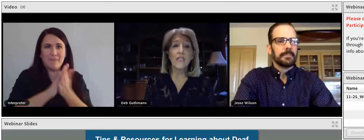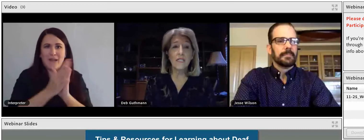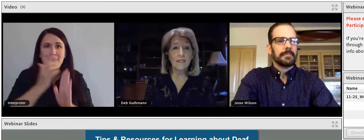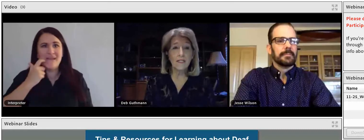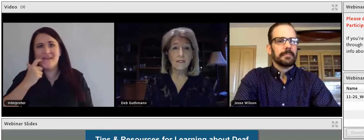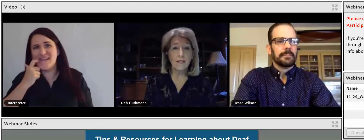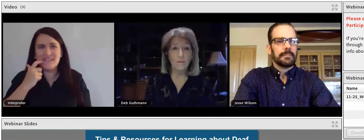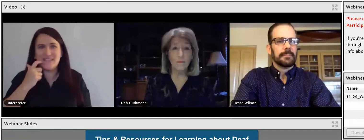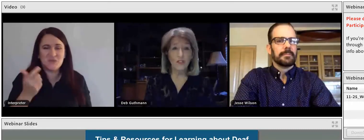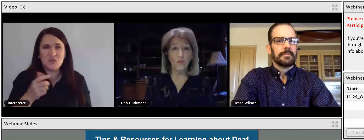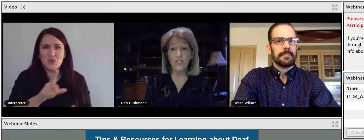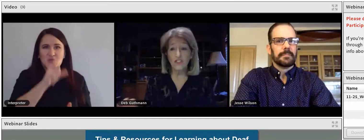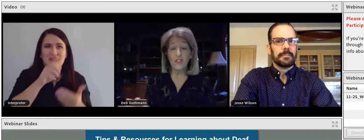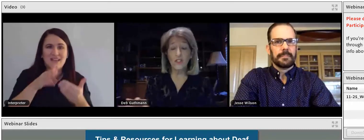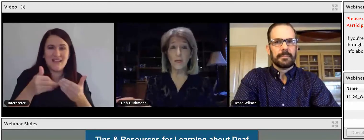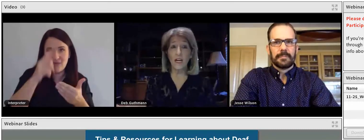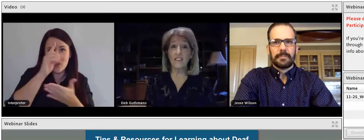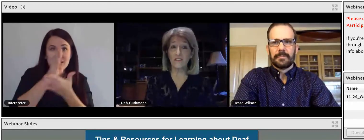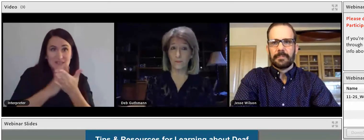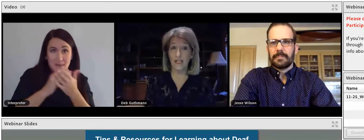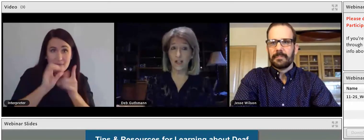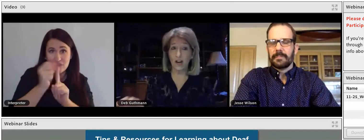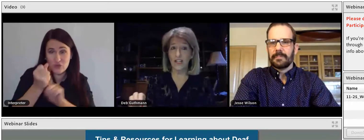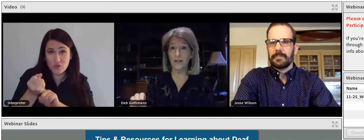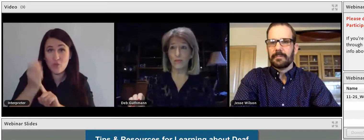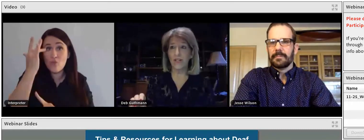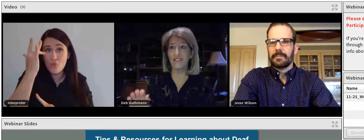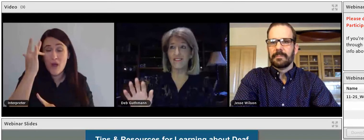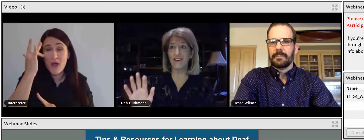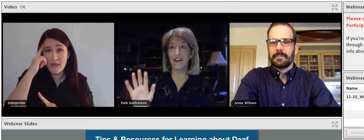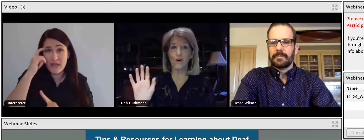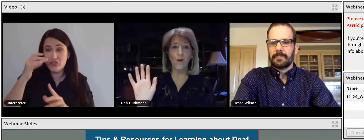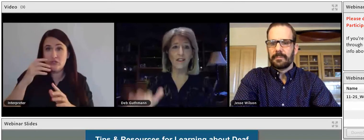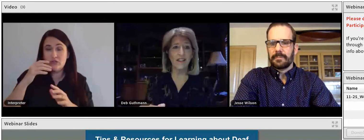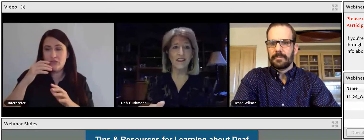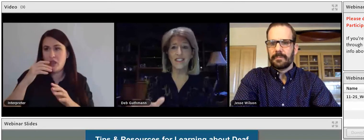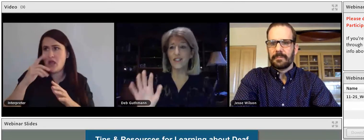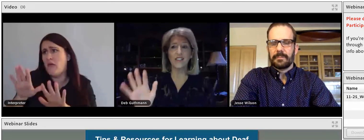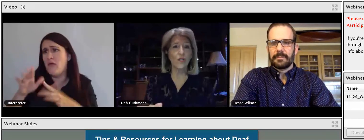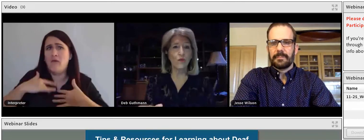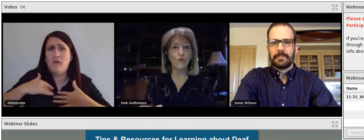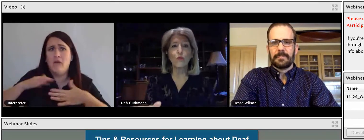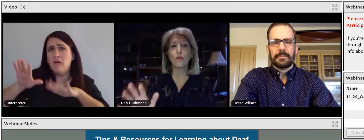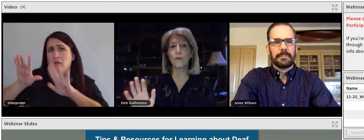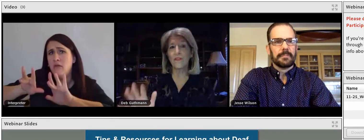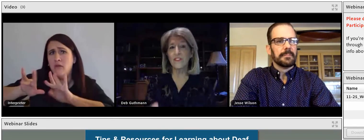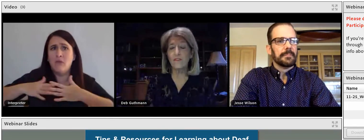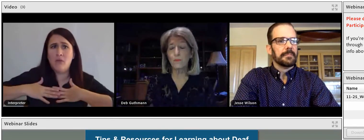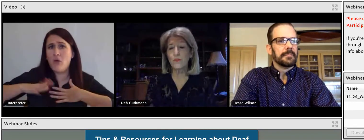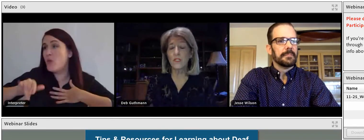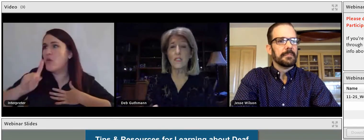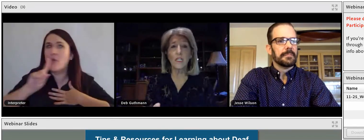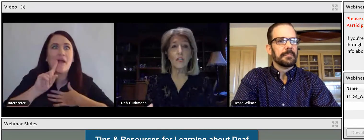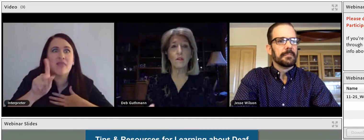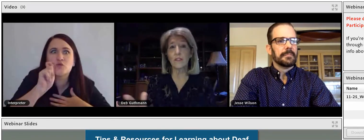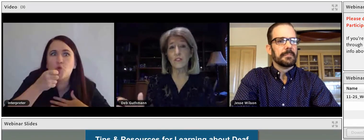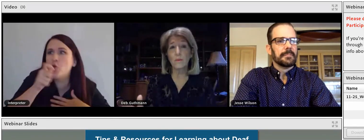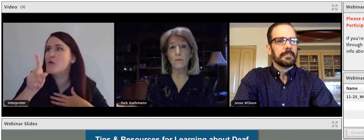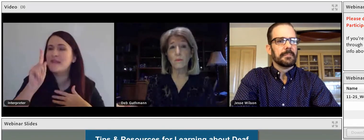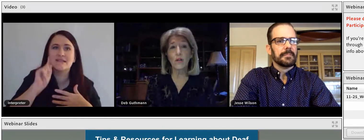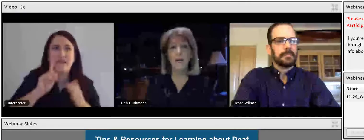it's very easy in some situations because of being caught up with, oh, this is so cool. We have a deaf